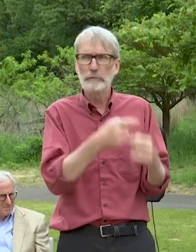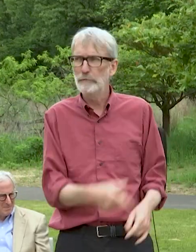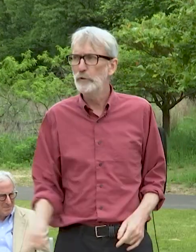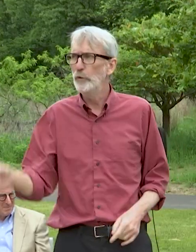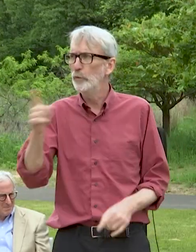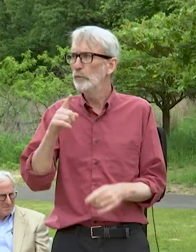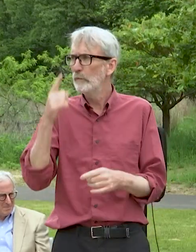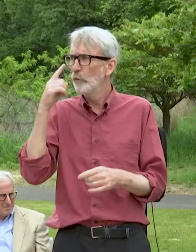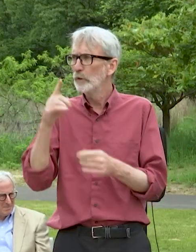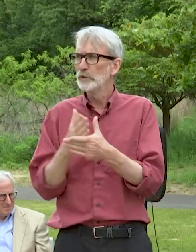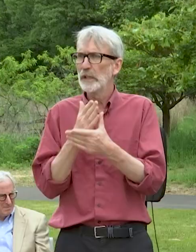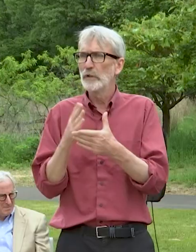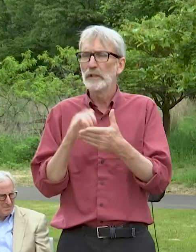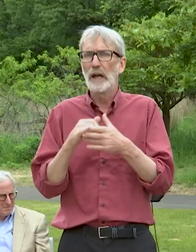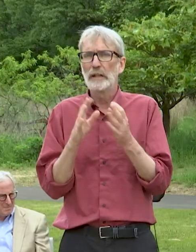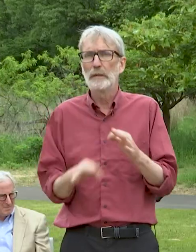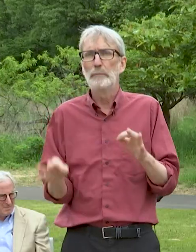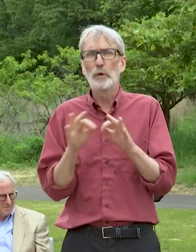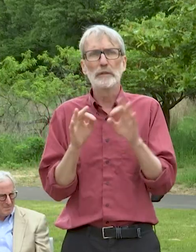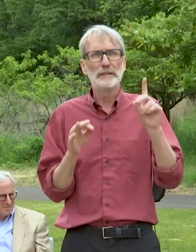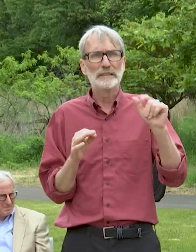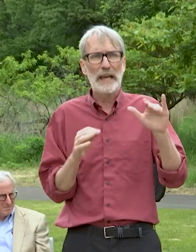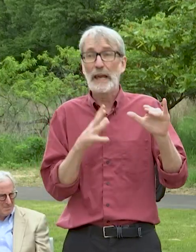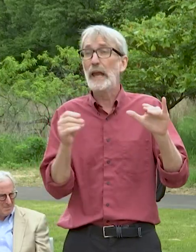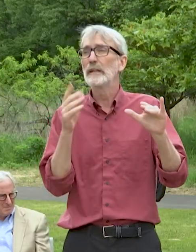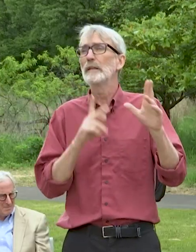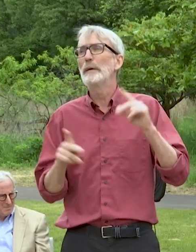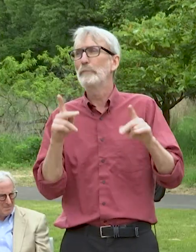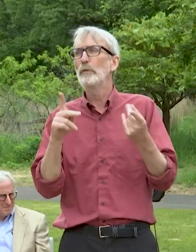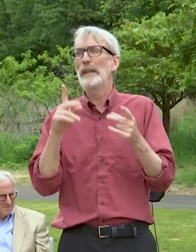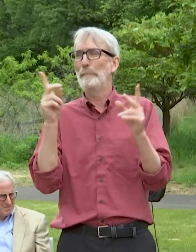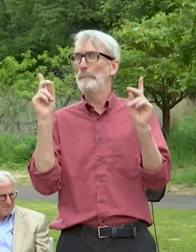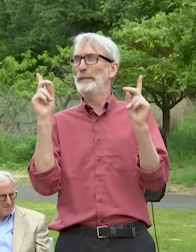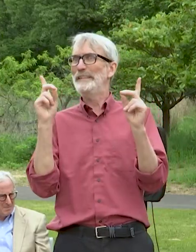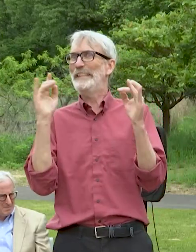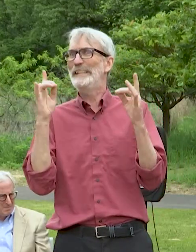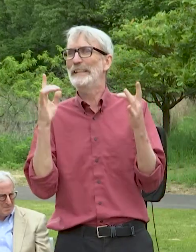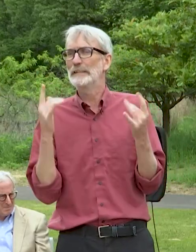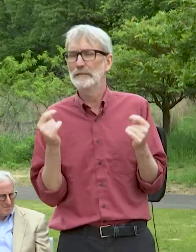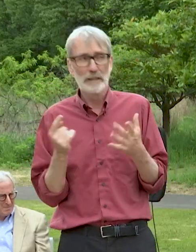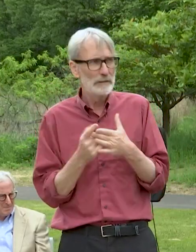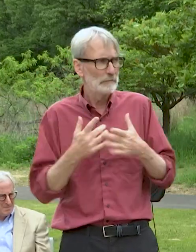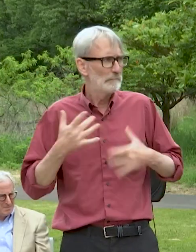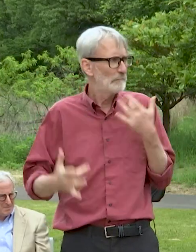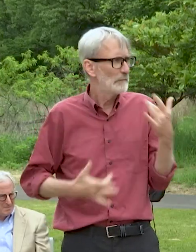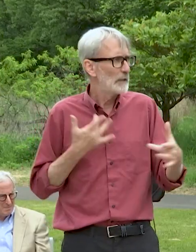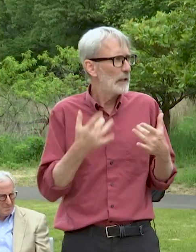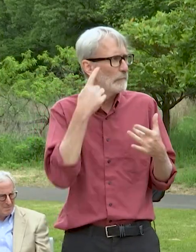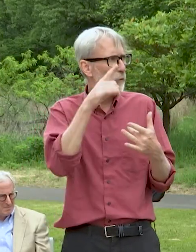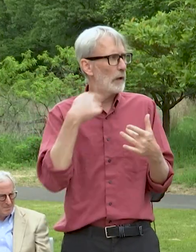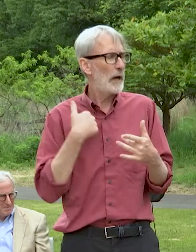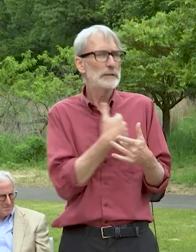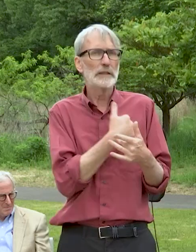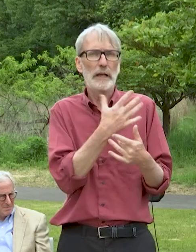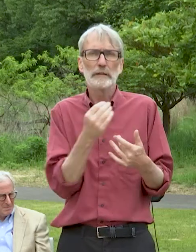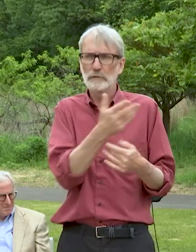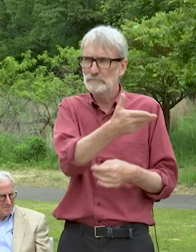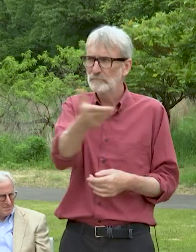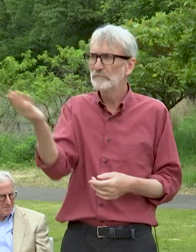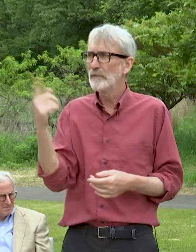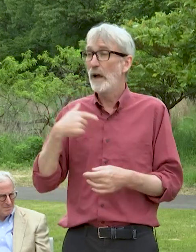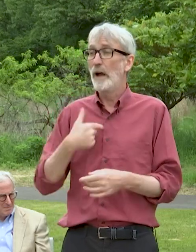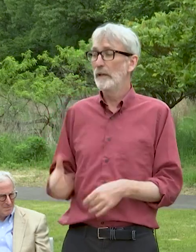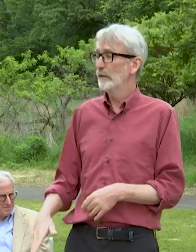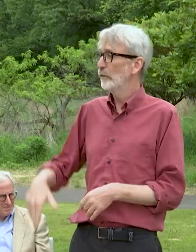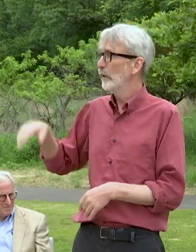today to share this important day, but more importantly, those folks who made it happen. This is an exciting time for Pittsburgh and this community. As someone who grew up just